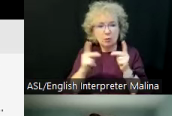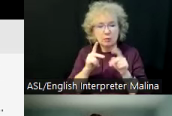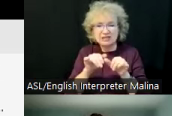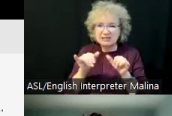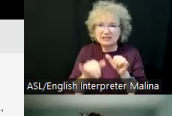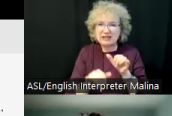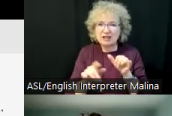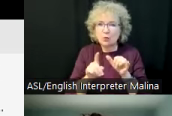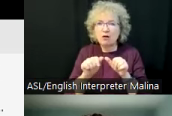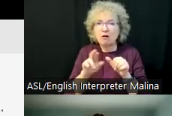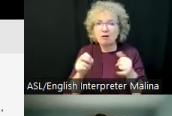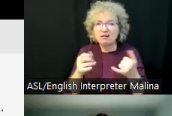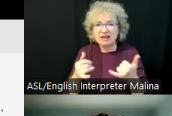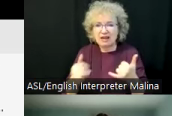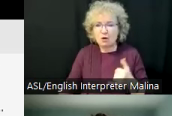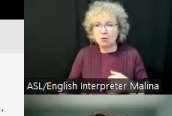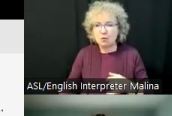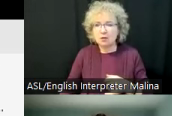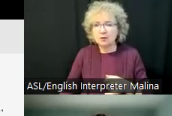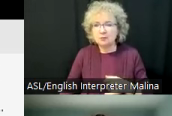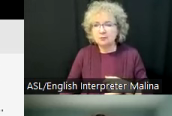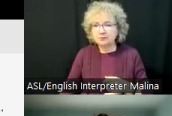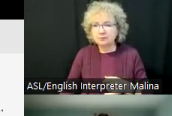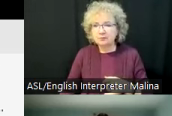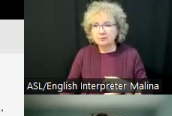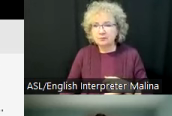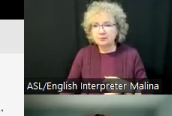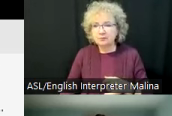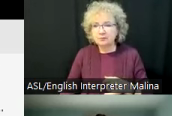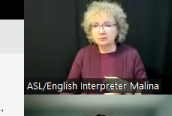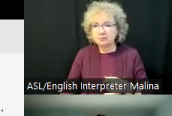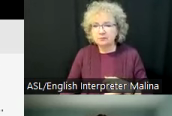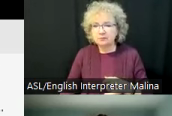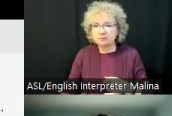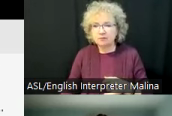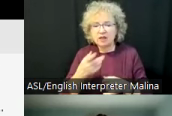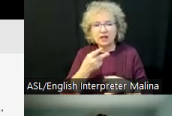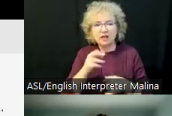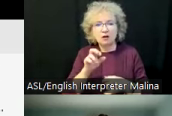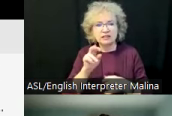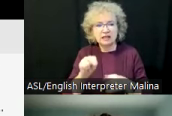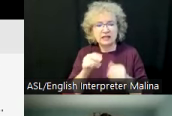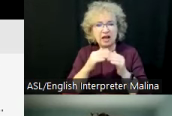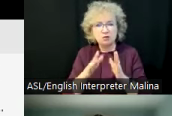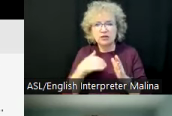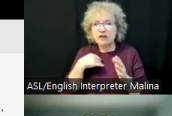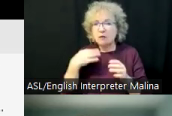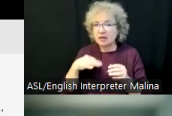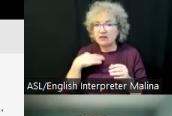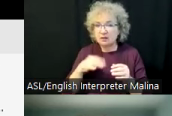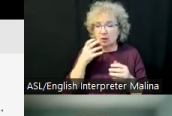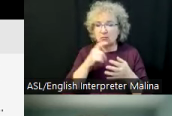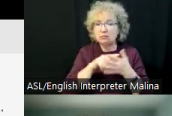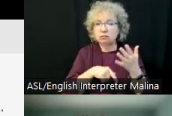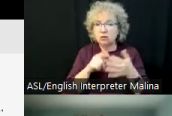currently are. So HRSN housing has numerous benefits. One is rent for up to six